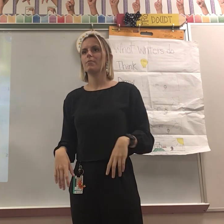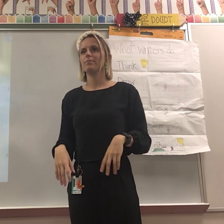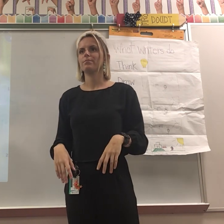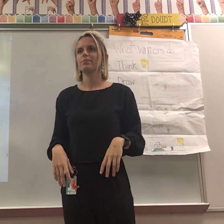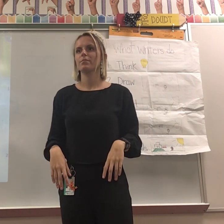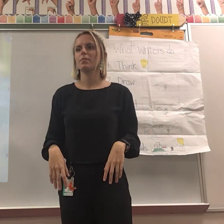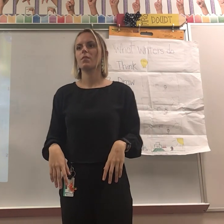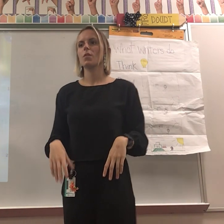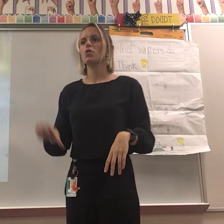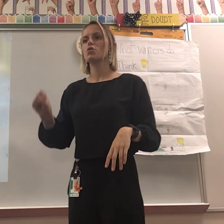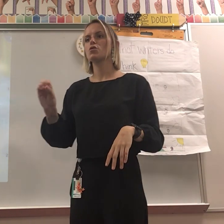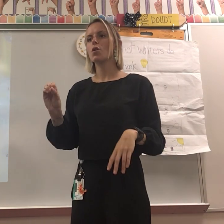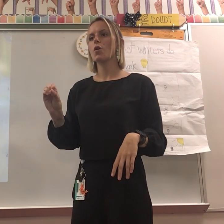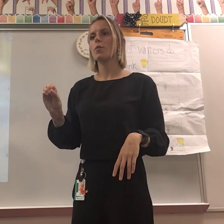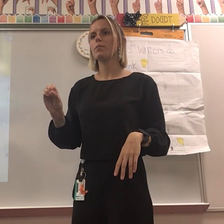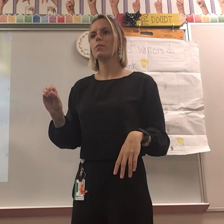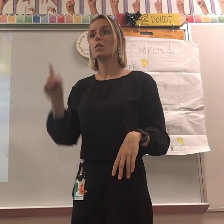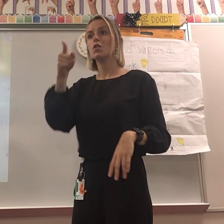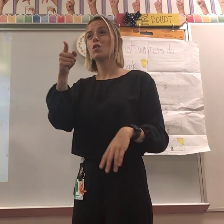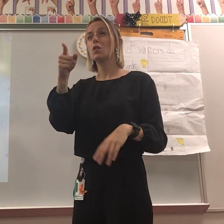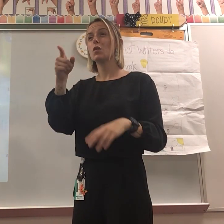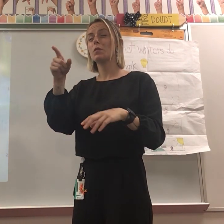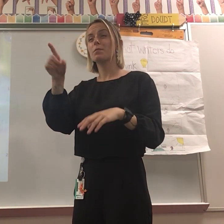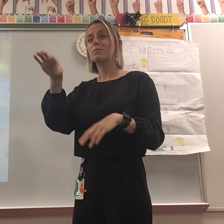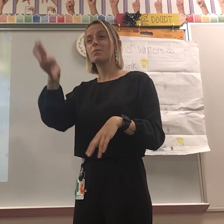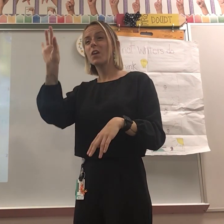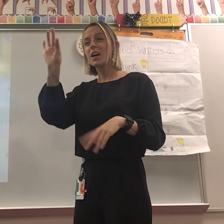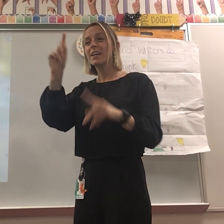Okay, so can you find another quote on that page? There's one more.